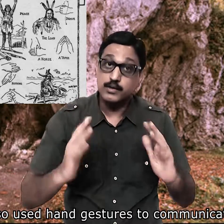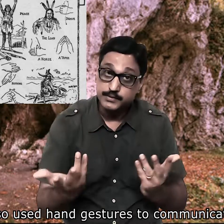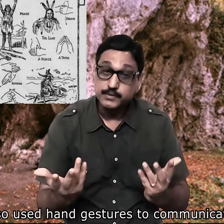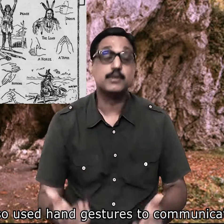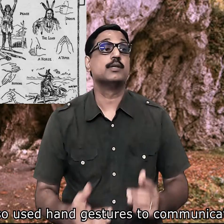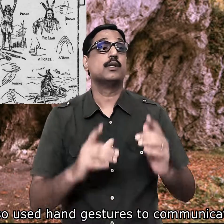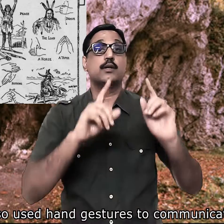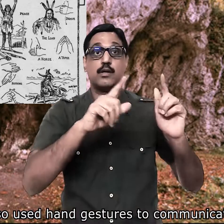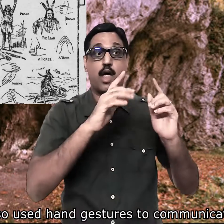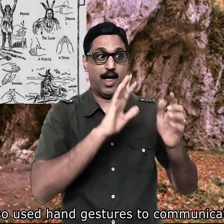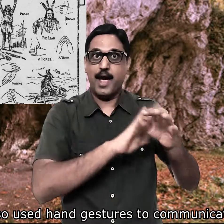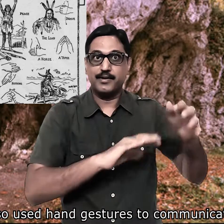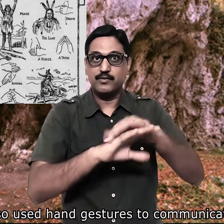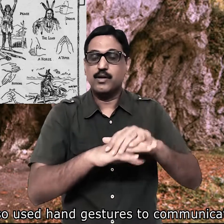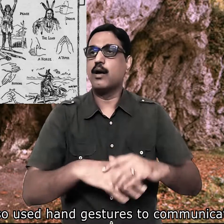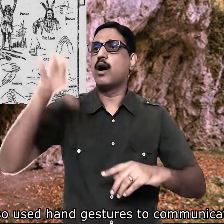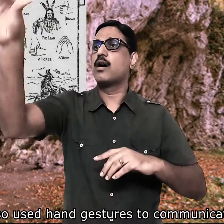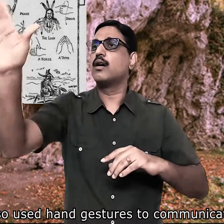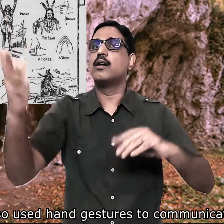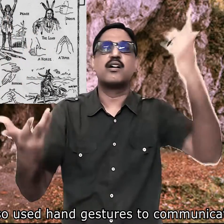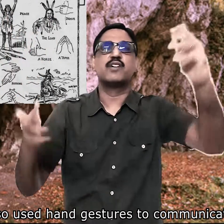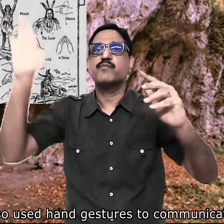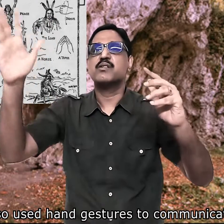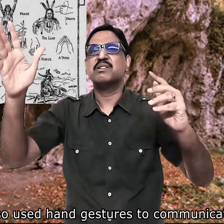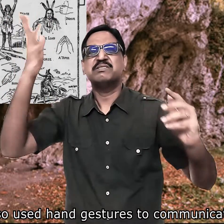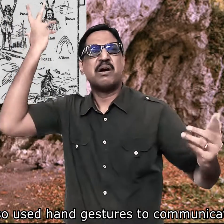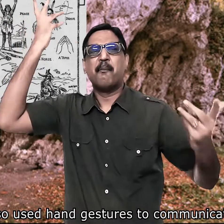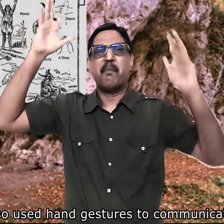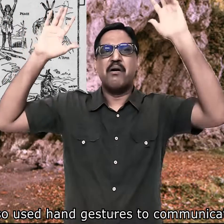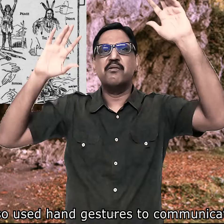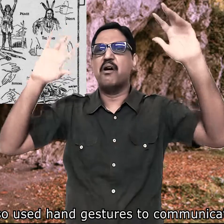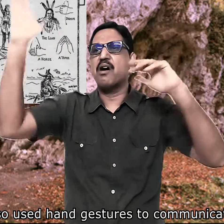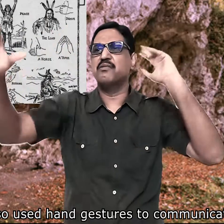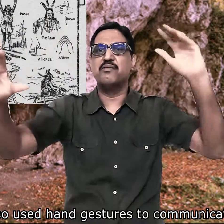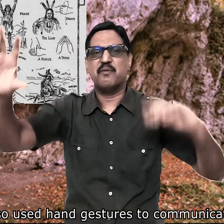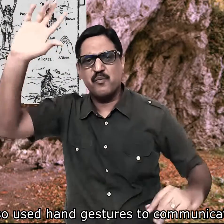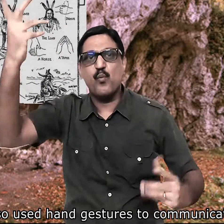They also used to use hand gestures to communicate.